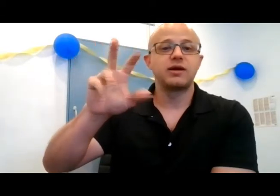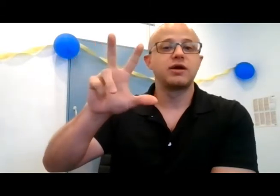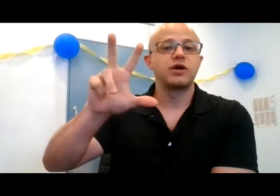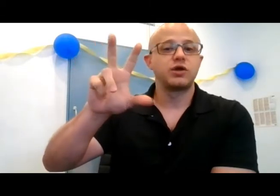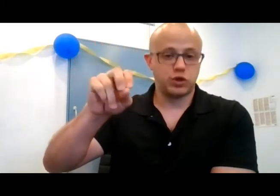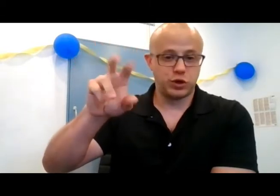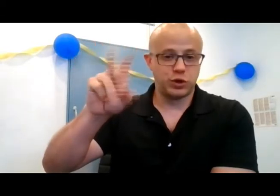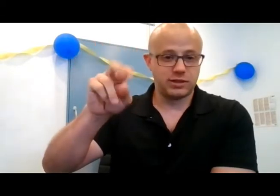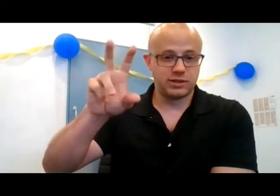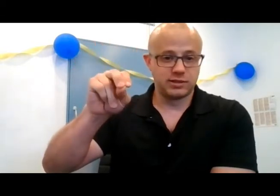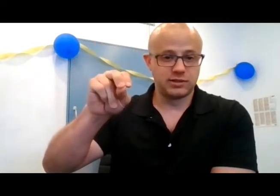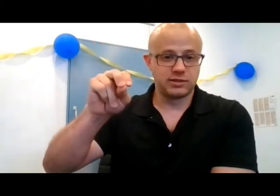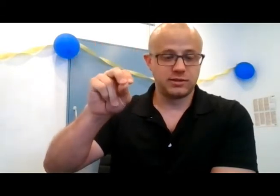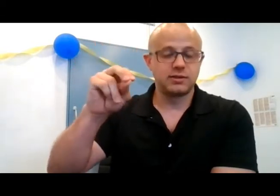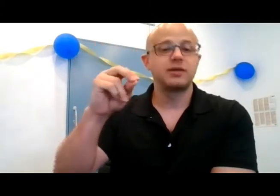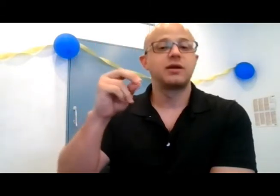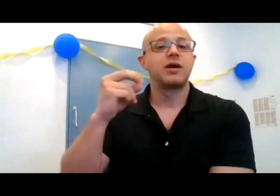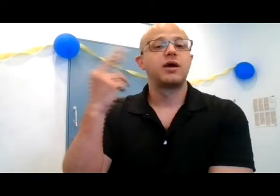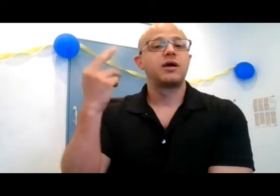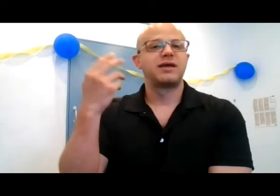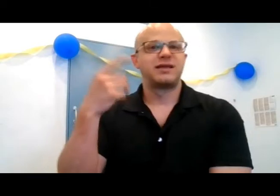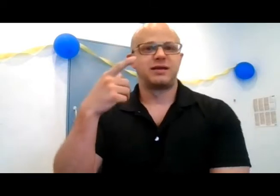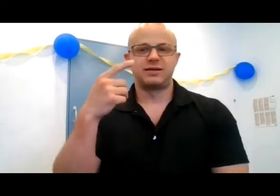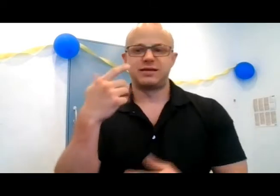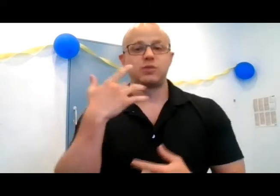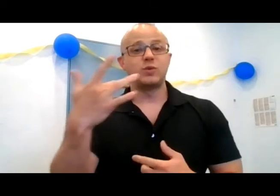29, and 30.